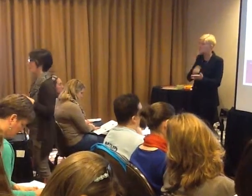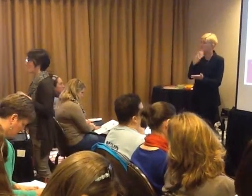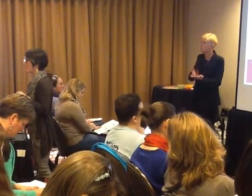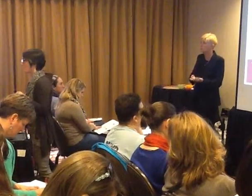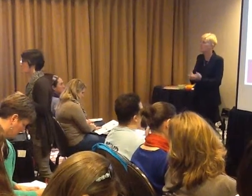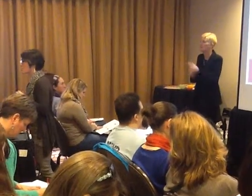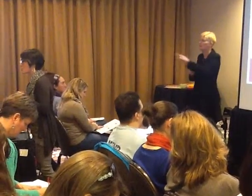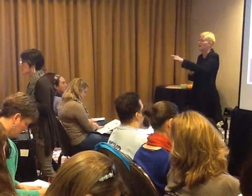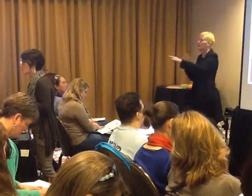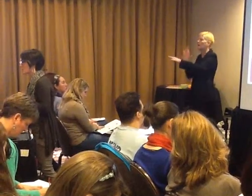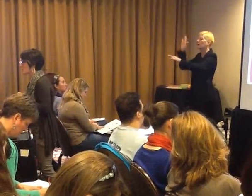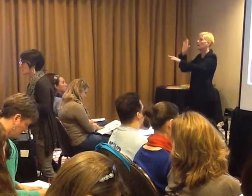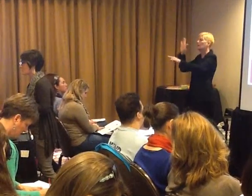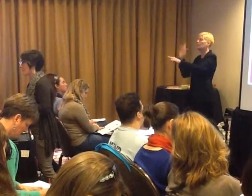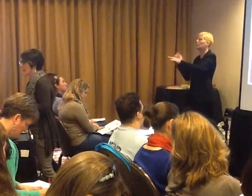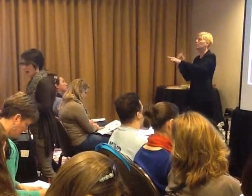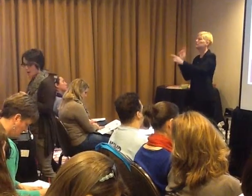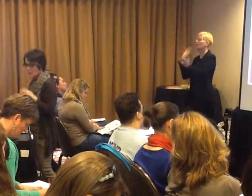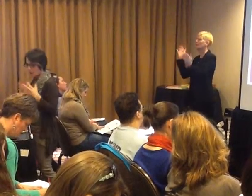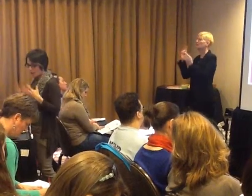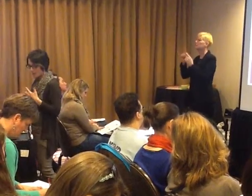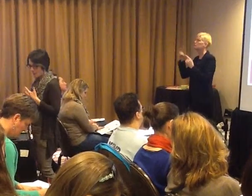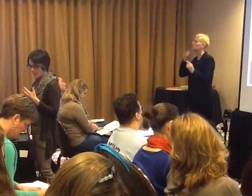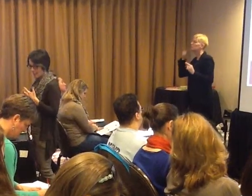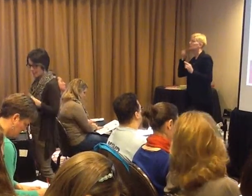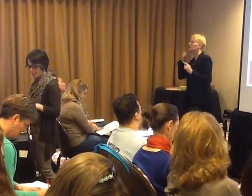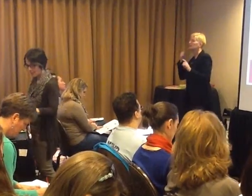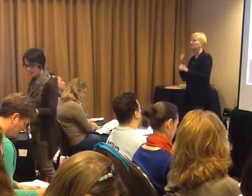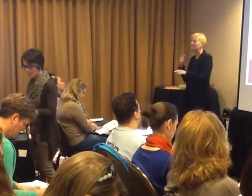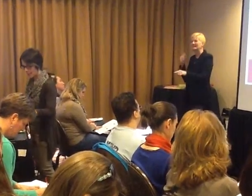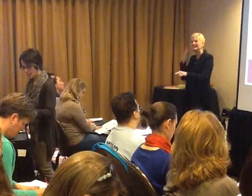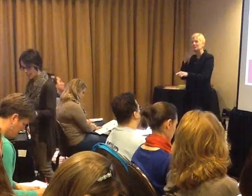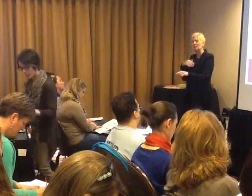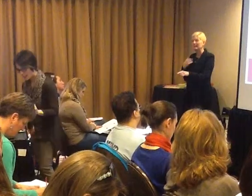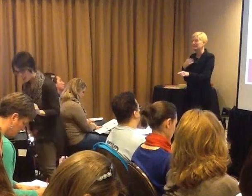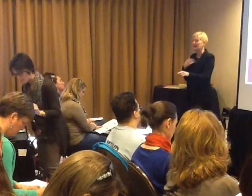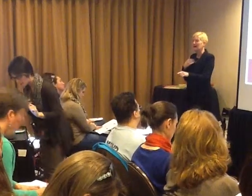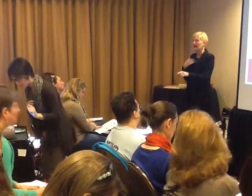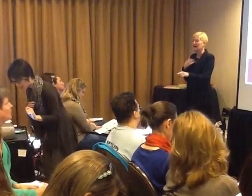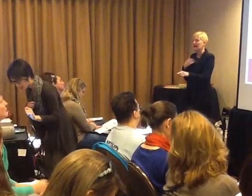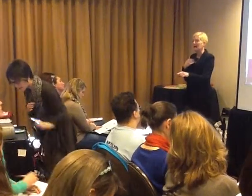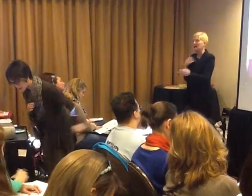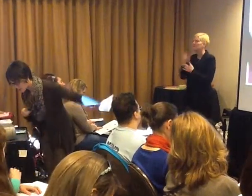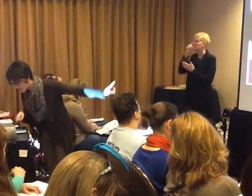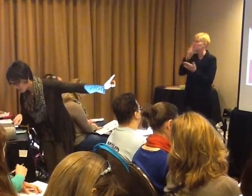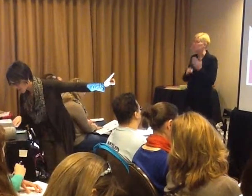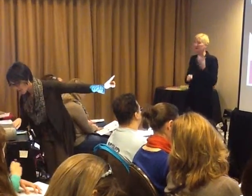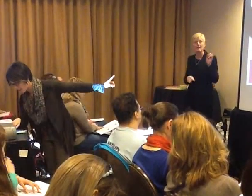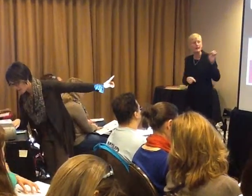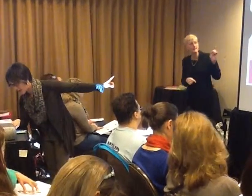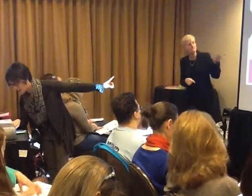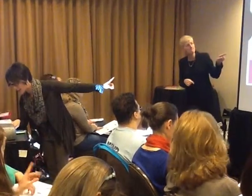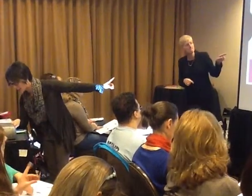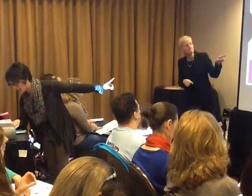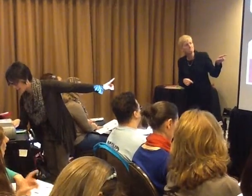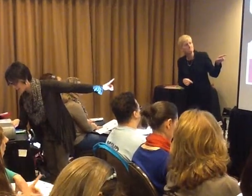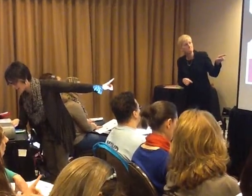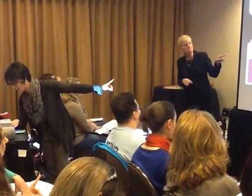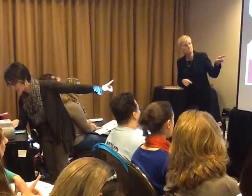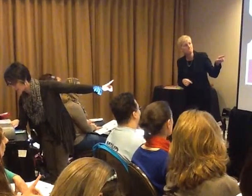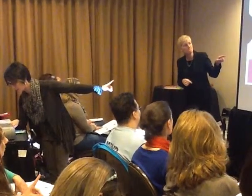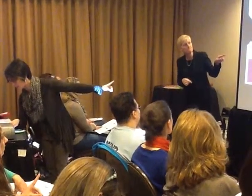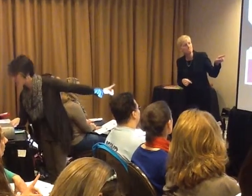they compare that to hearing kids? You know what? If they did, let me see up here. So we have the deaf